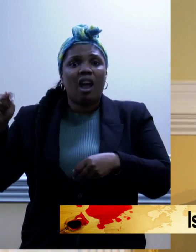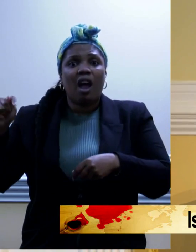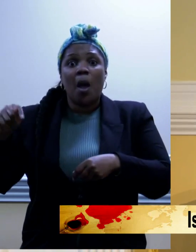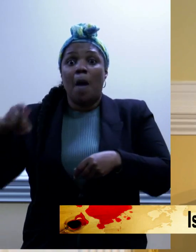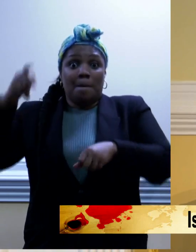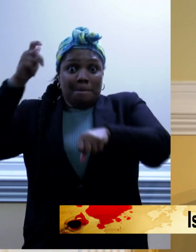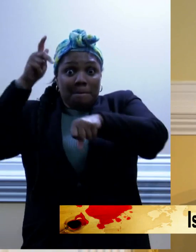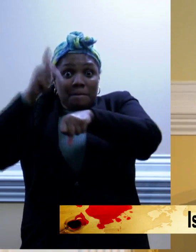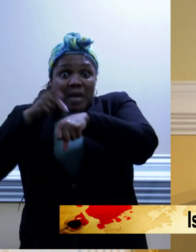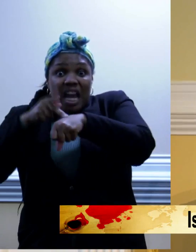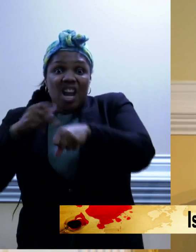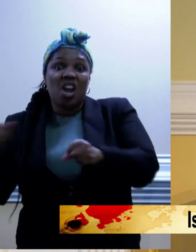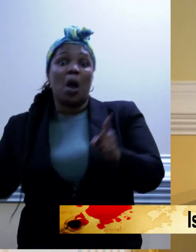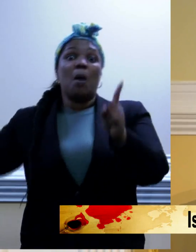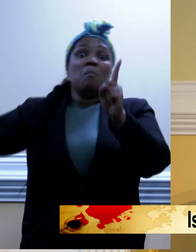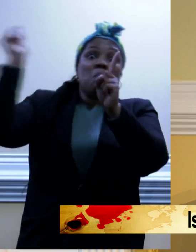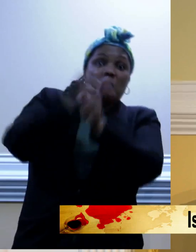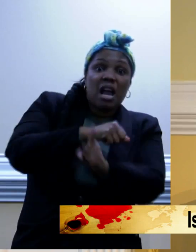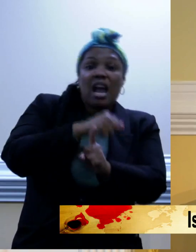name. Teach.